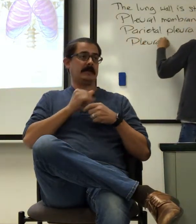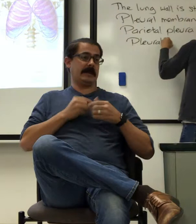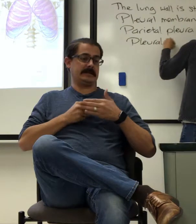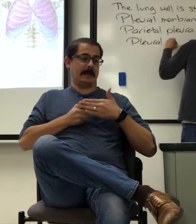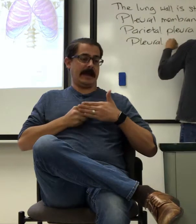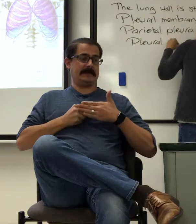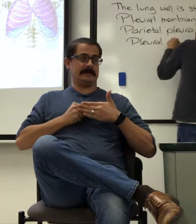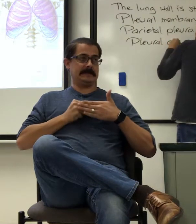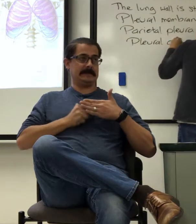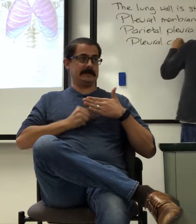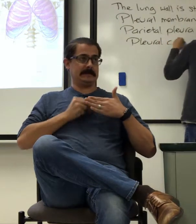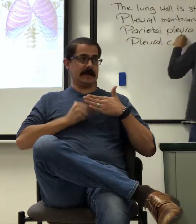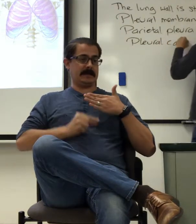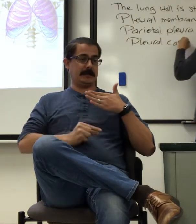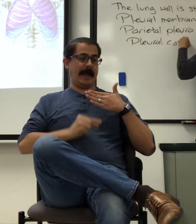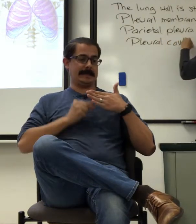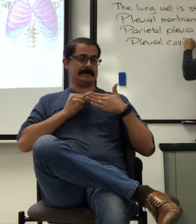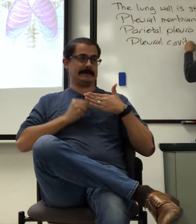pleural cavity.